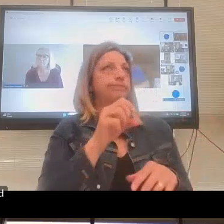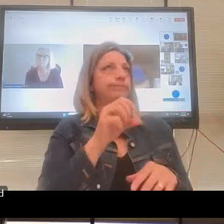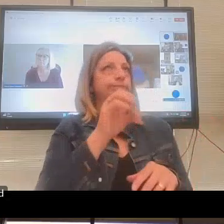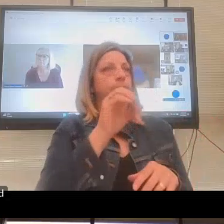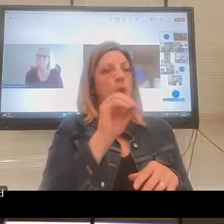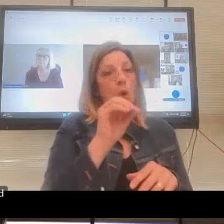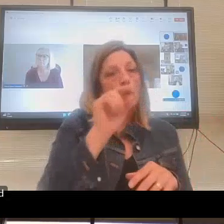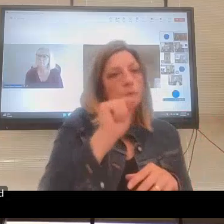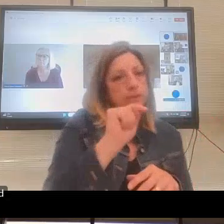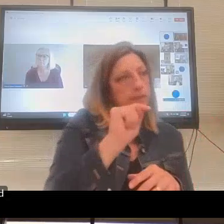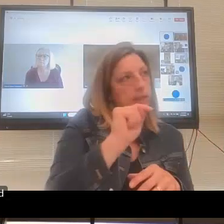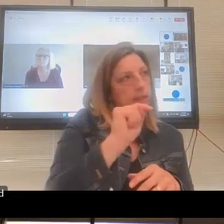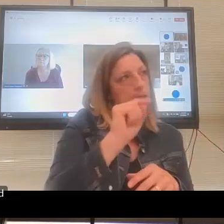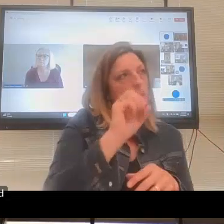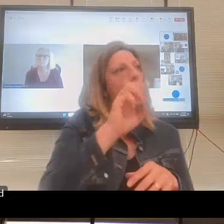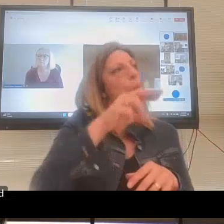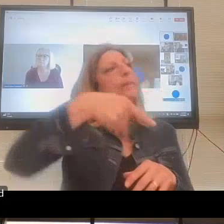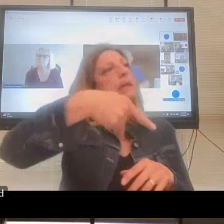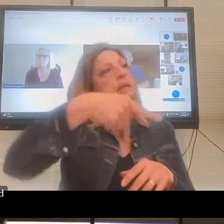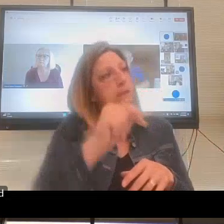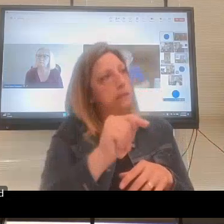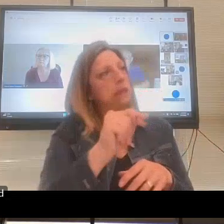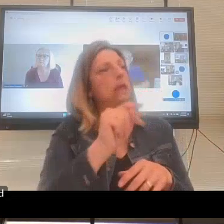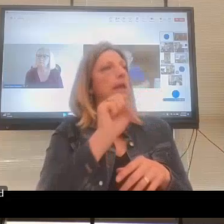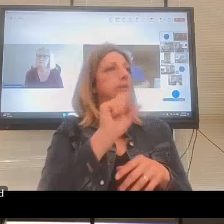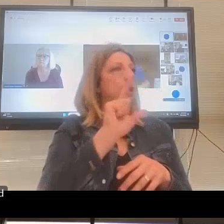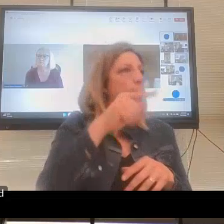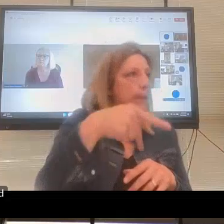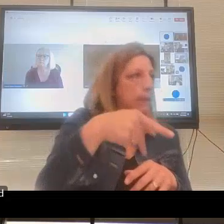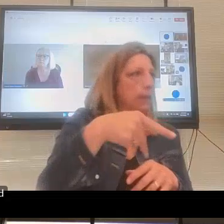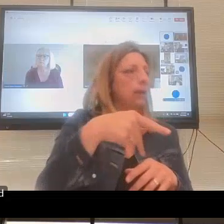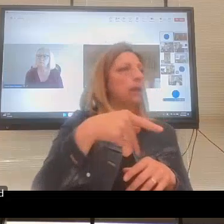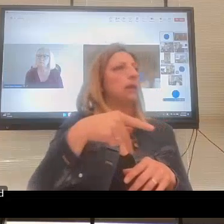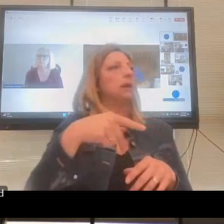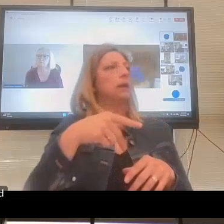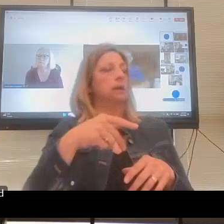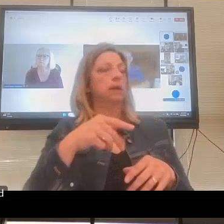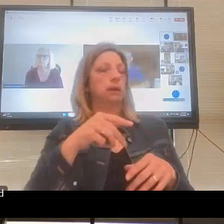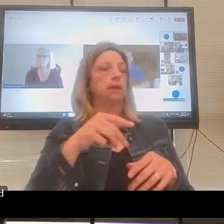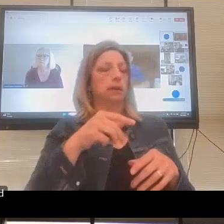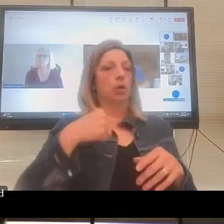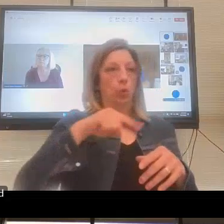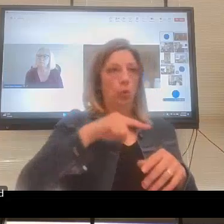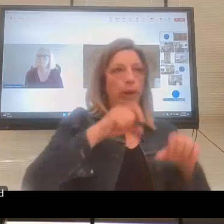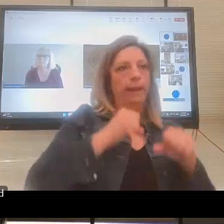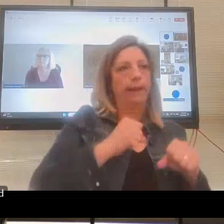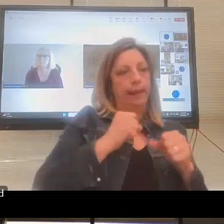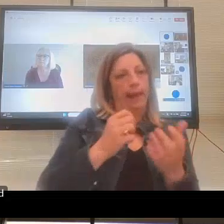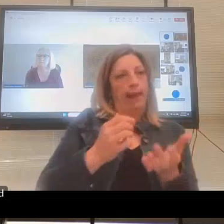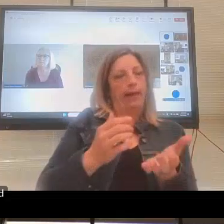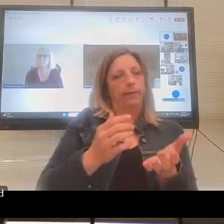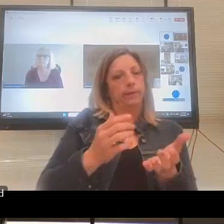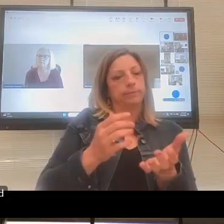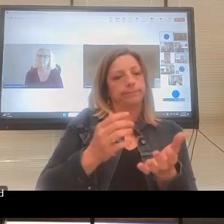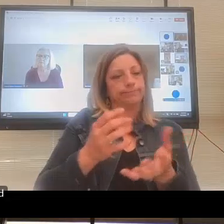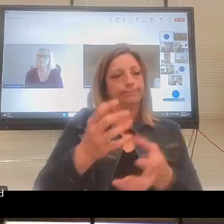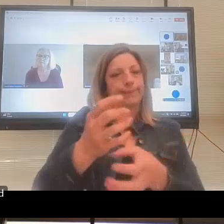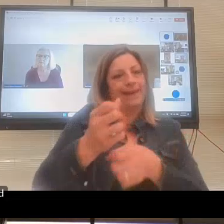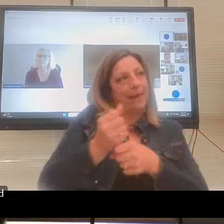So for example, OT or PT or speech language